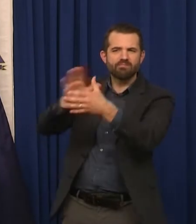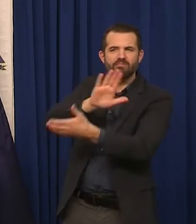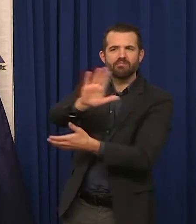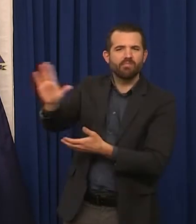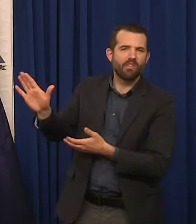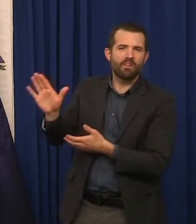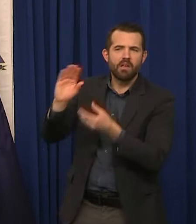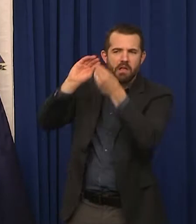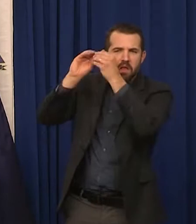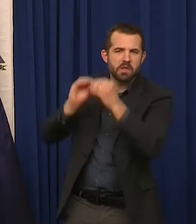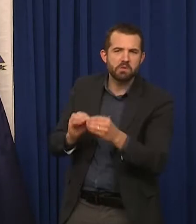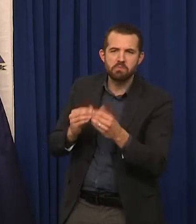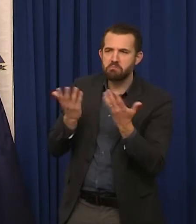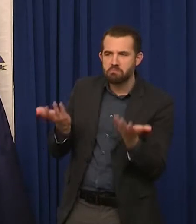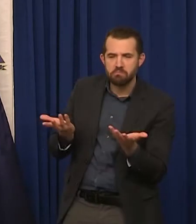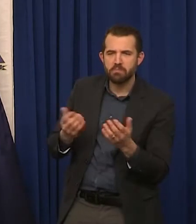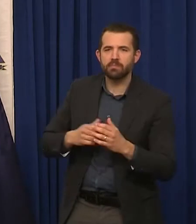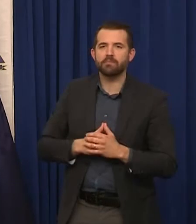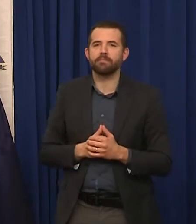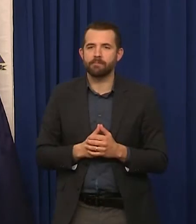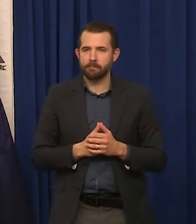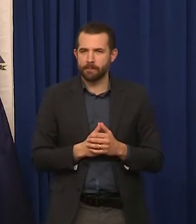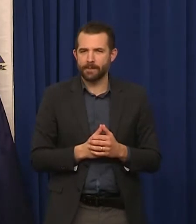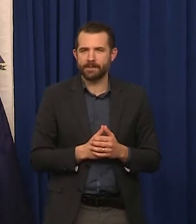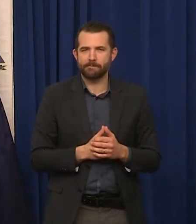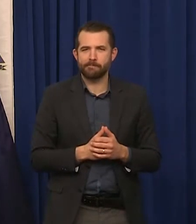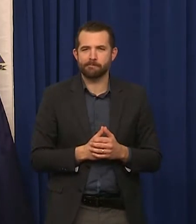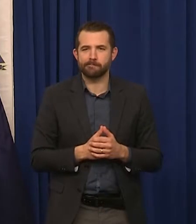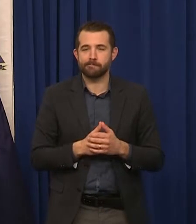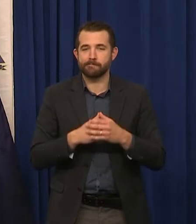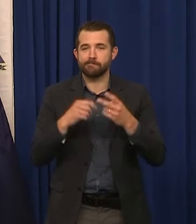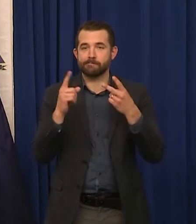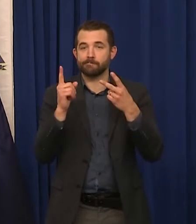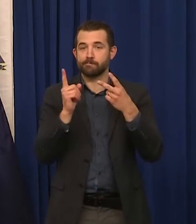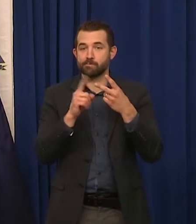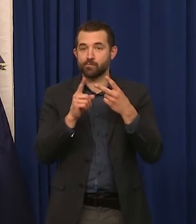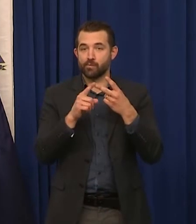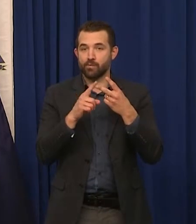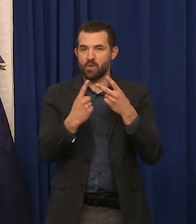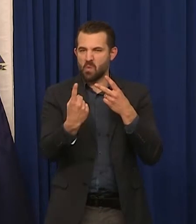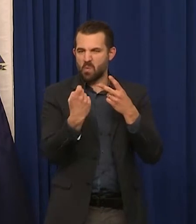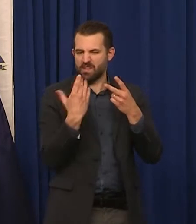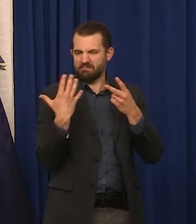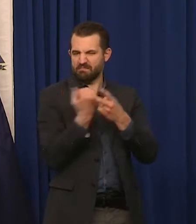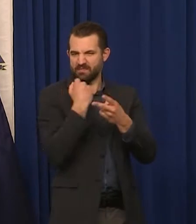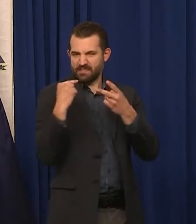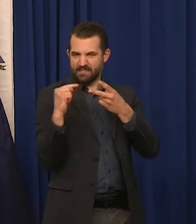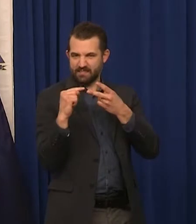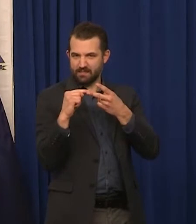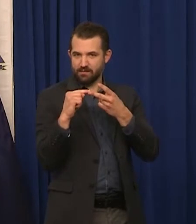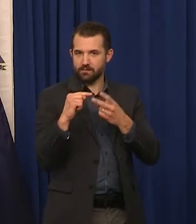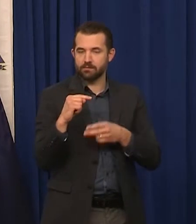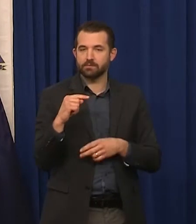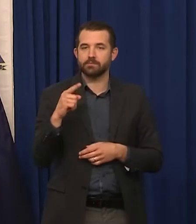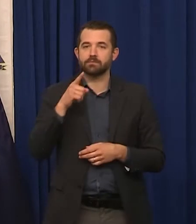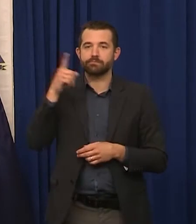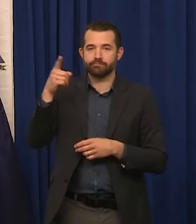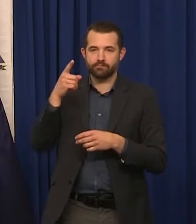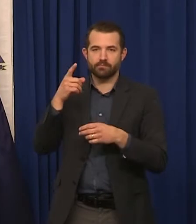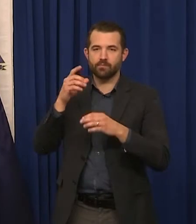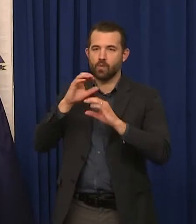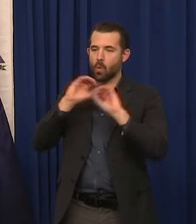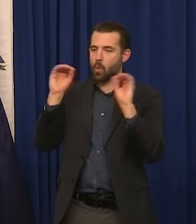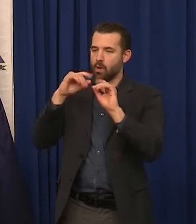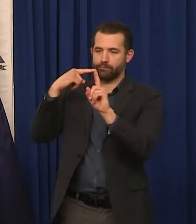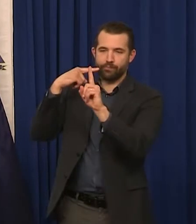to the Department of Corrections, as of this morning, there are no positive cases at any of the